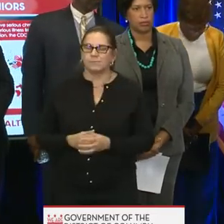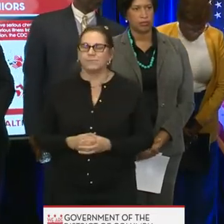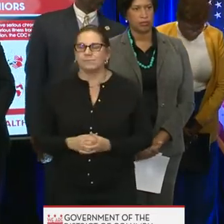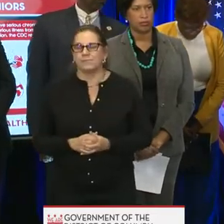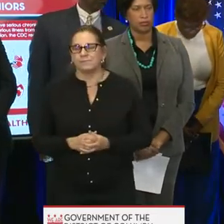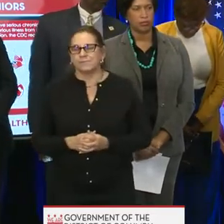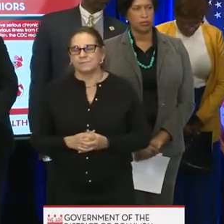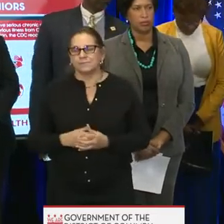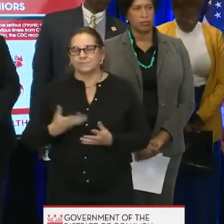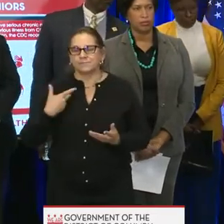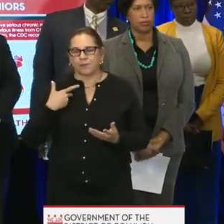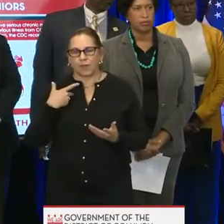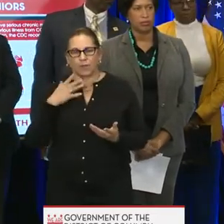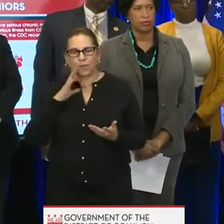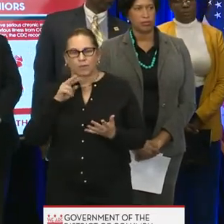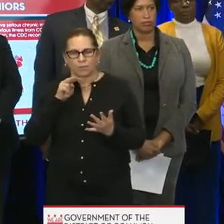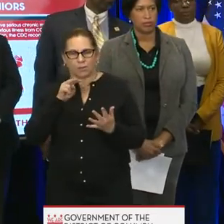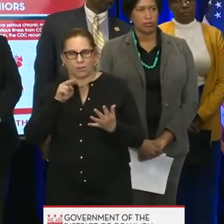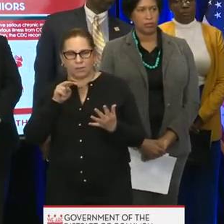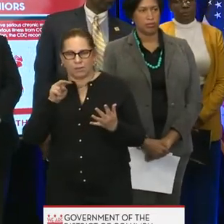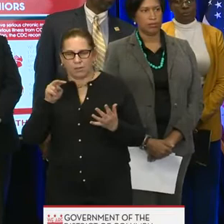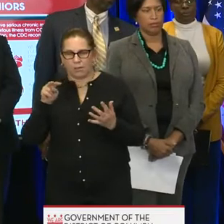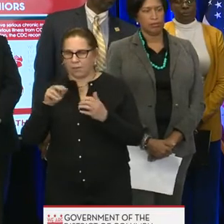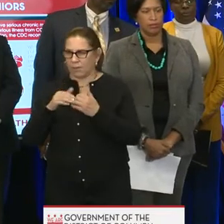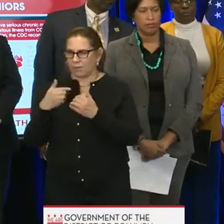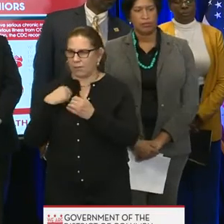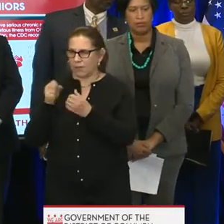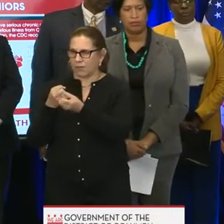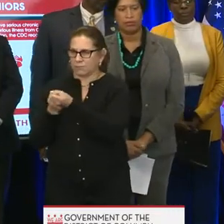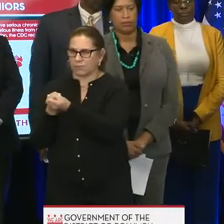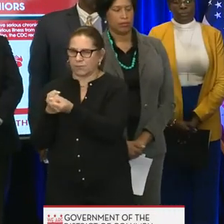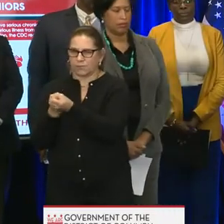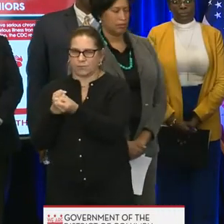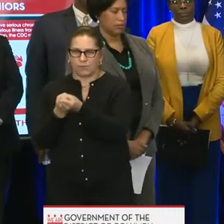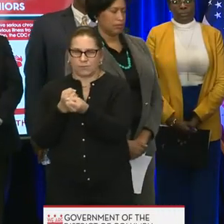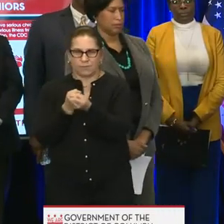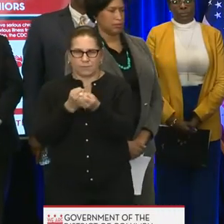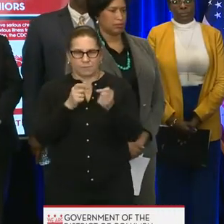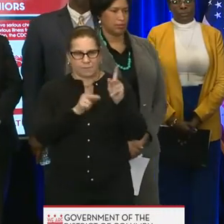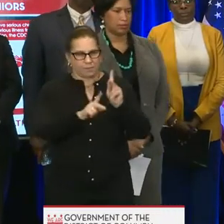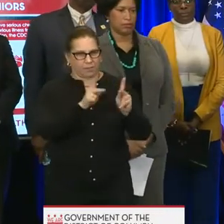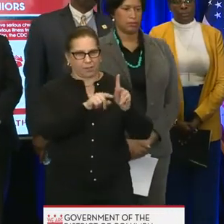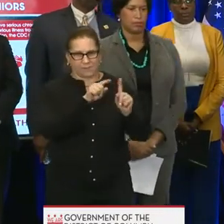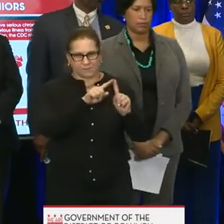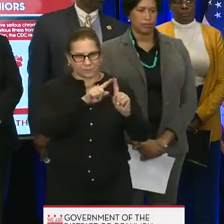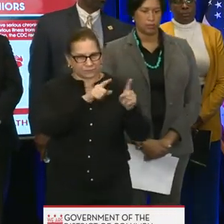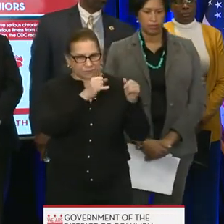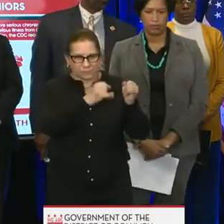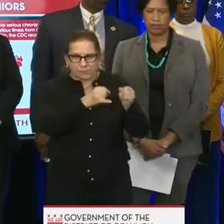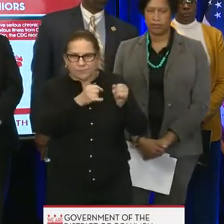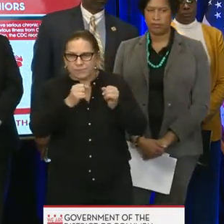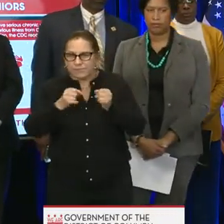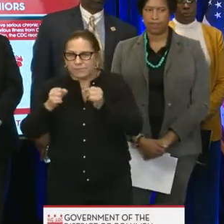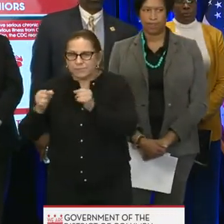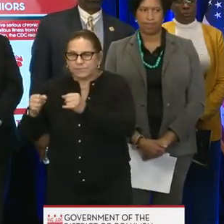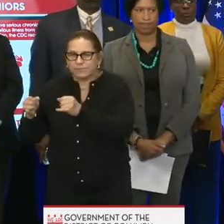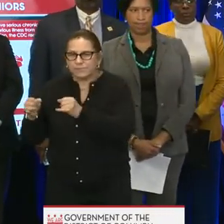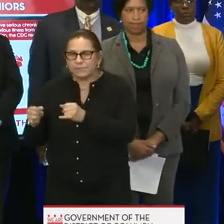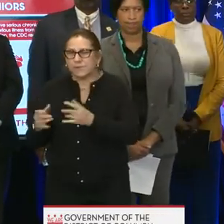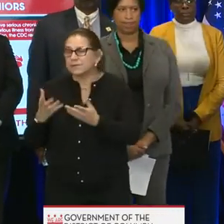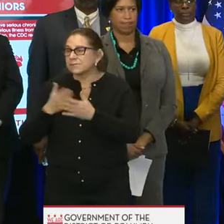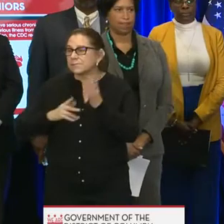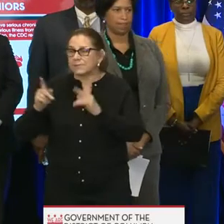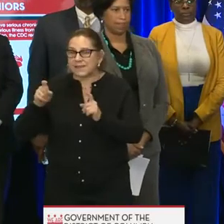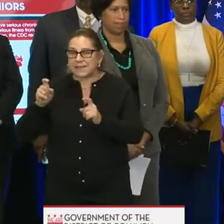to individuals, and in particular, we're looking at where there are license renewals. For